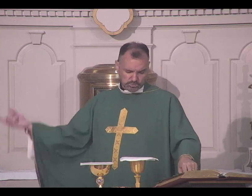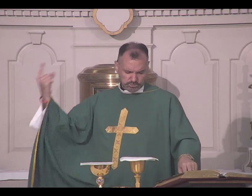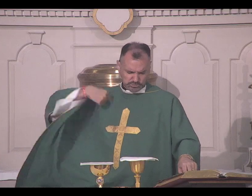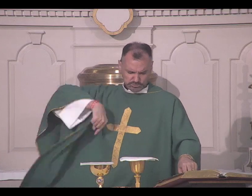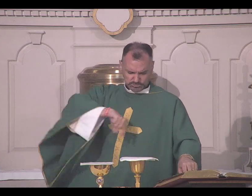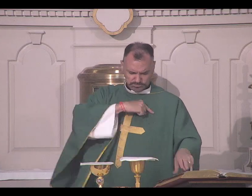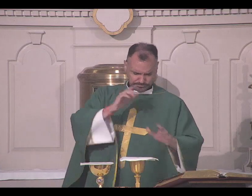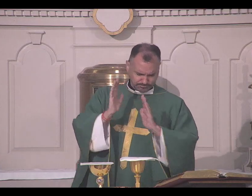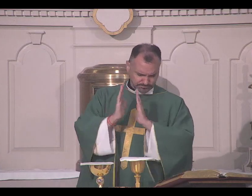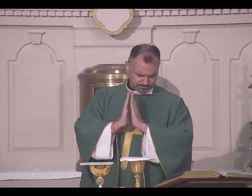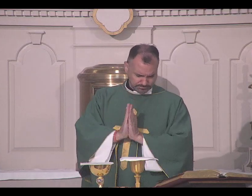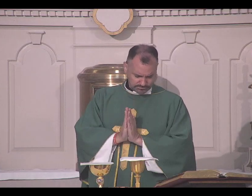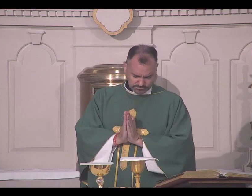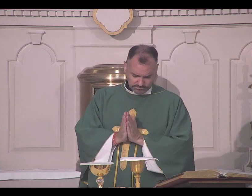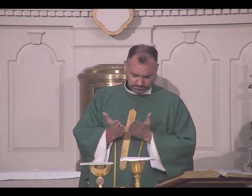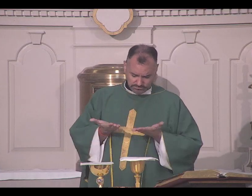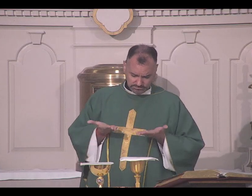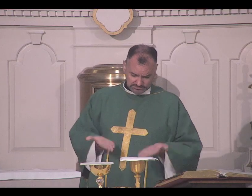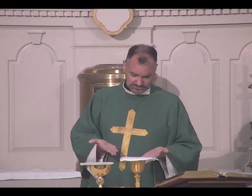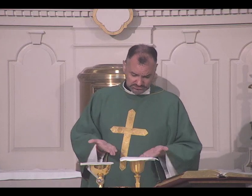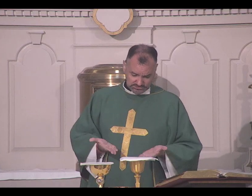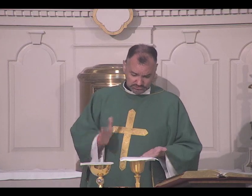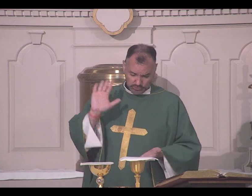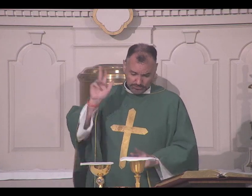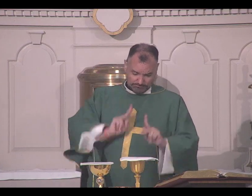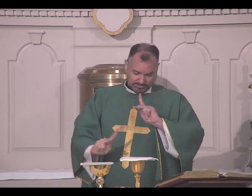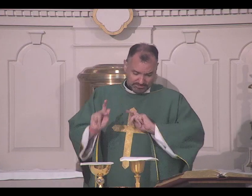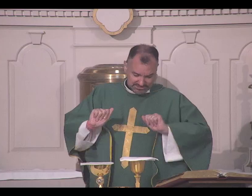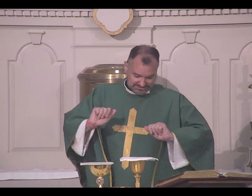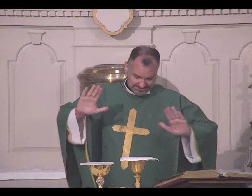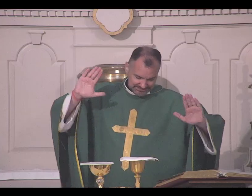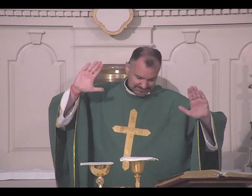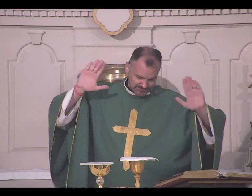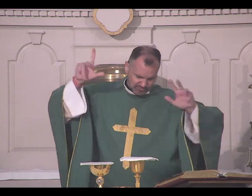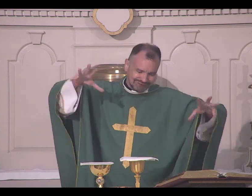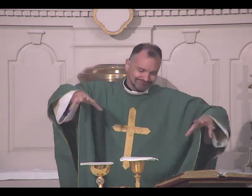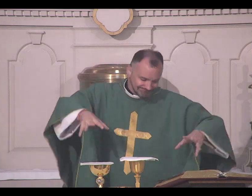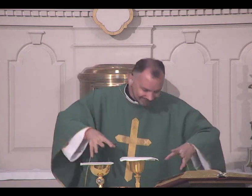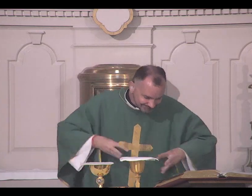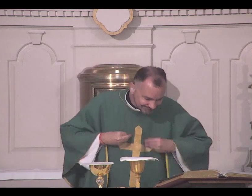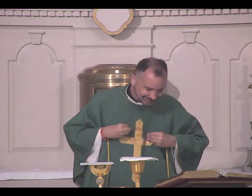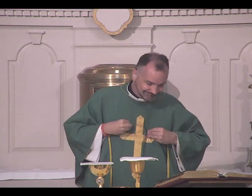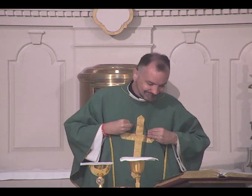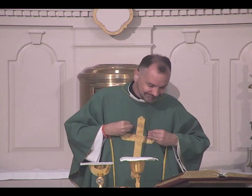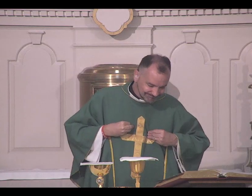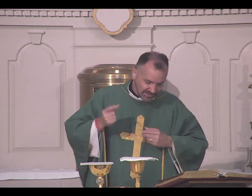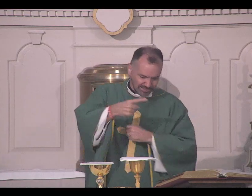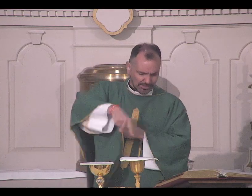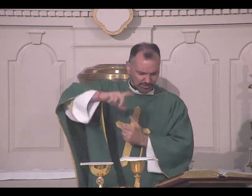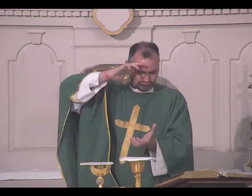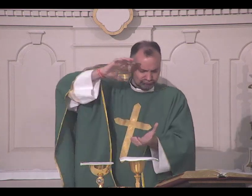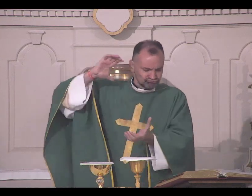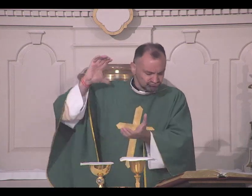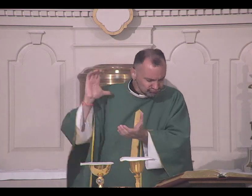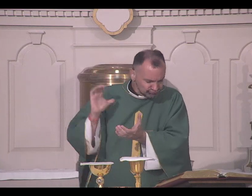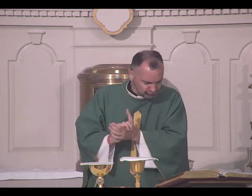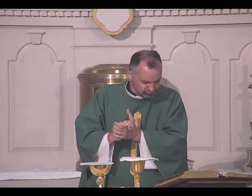Receive with favor, O Lord, we pray, the offerings of your people, that what they profess